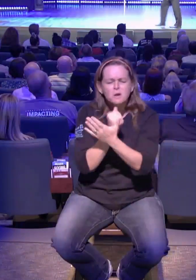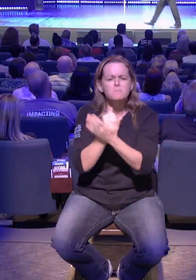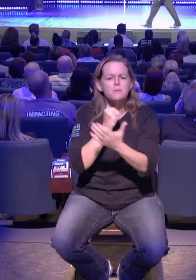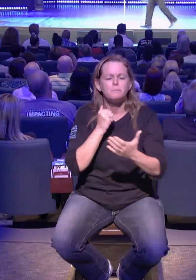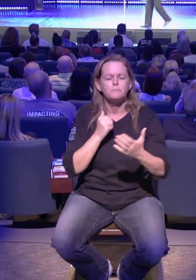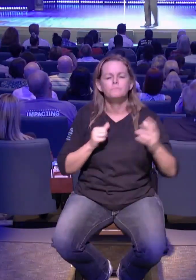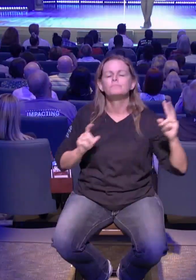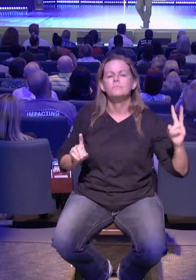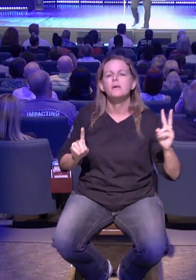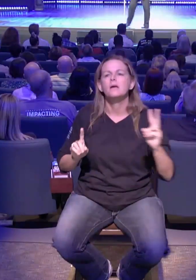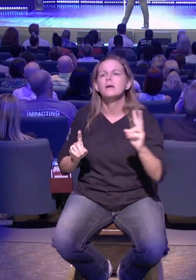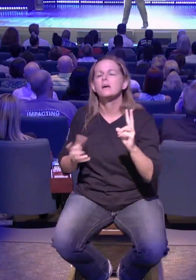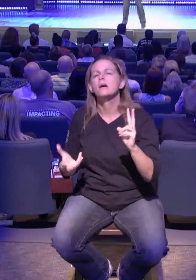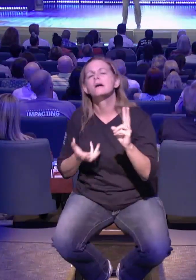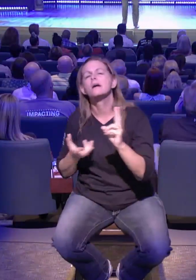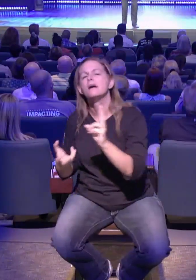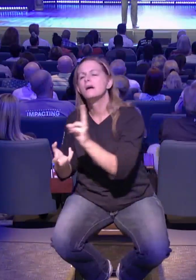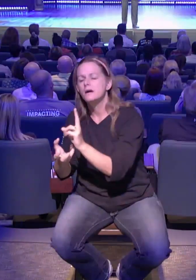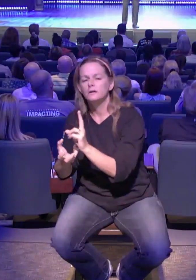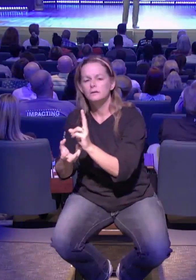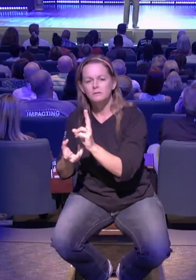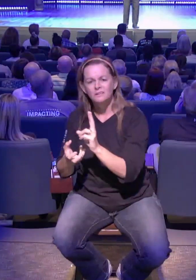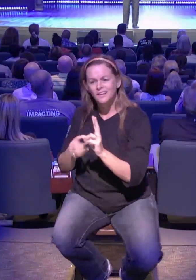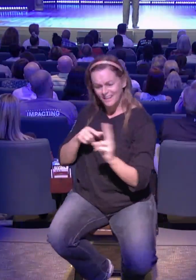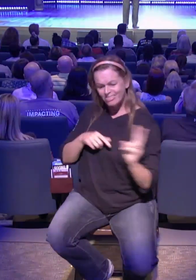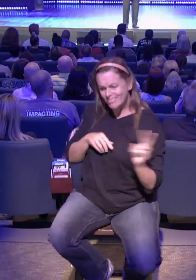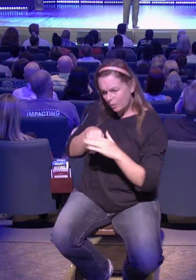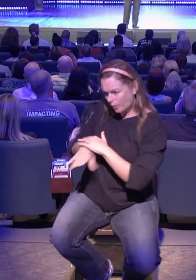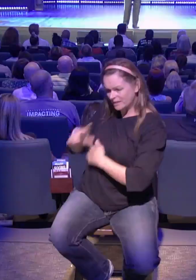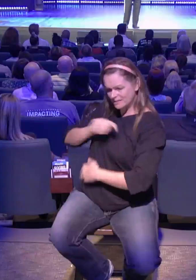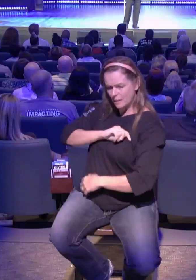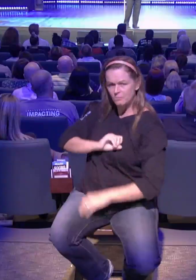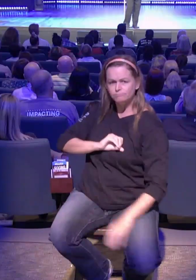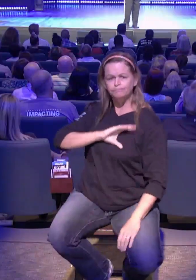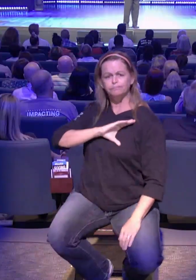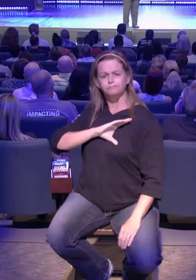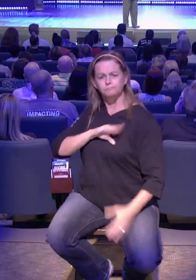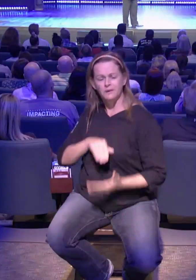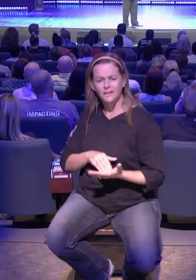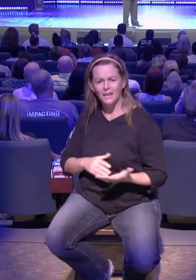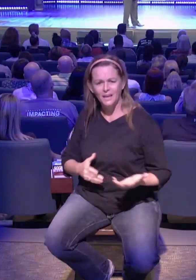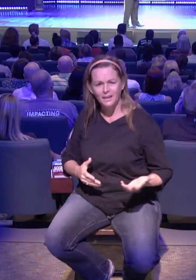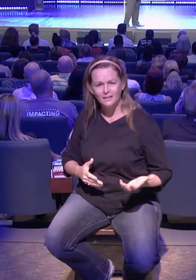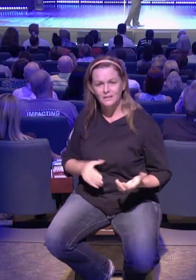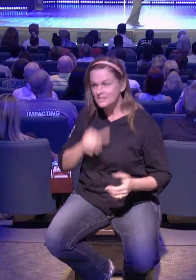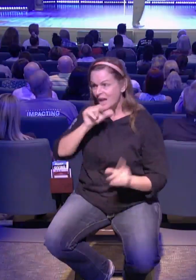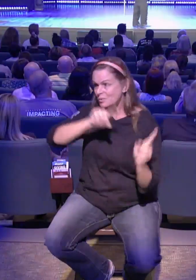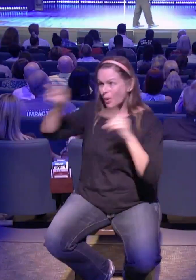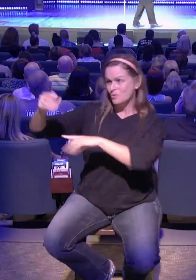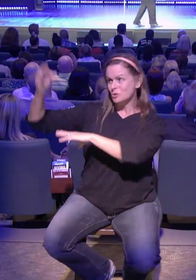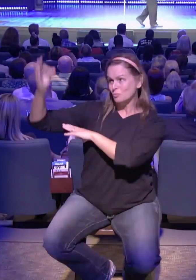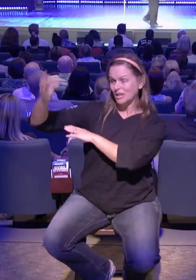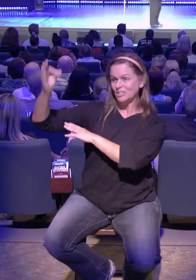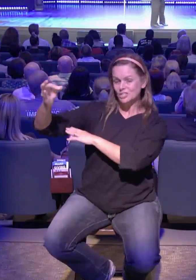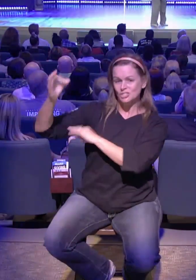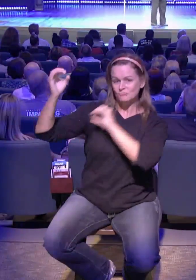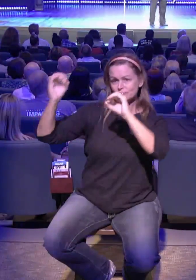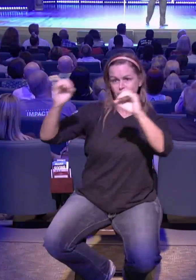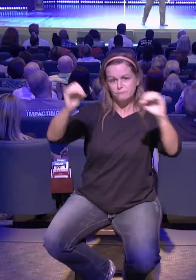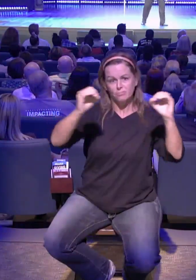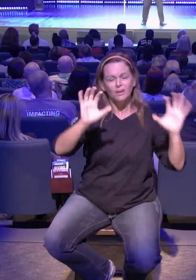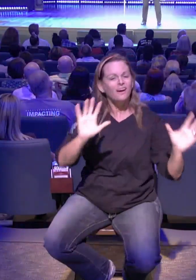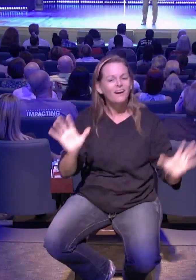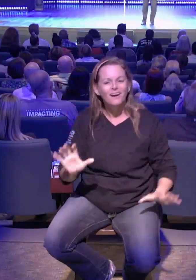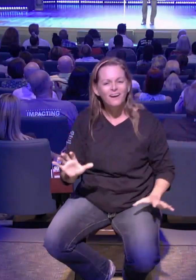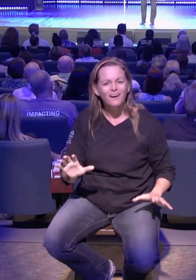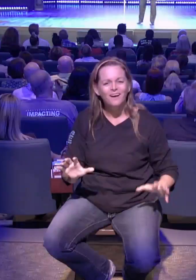need. They needed to go be refueled in the presence of God and in prayer. But God had a divine timing. And